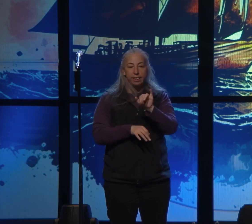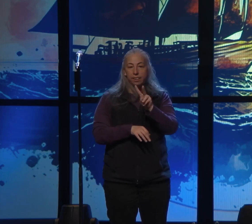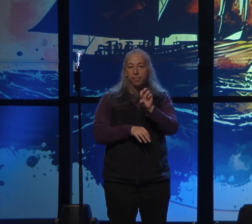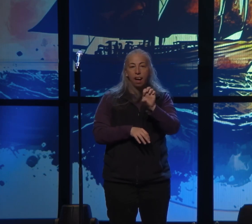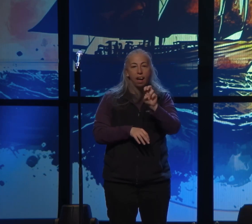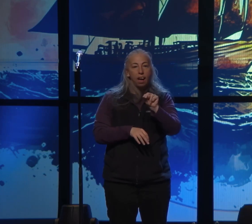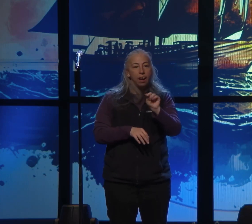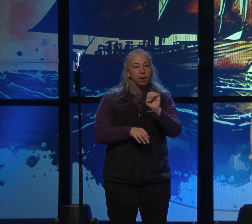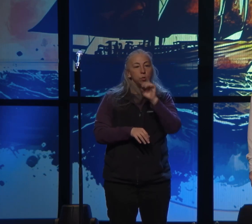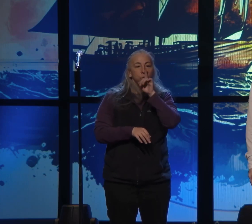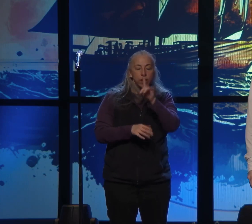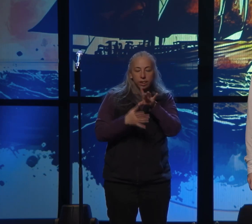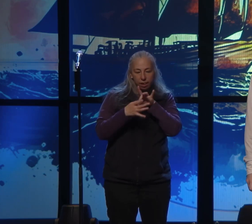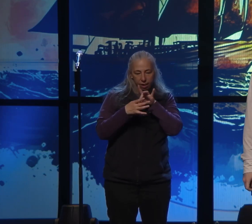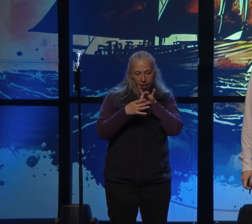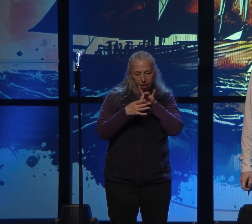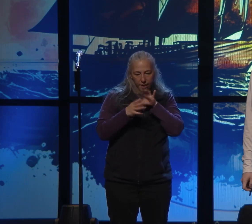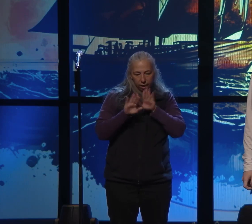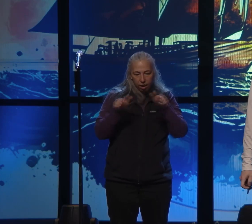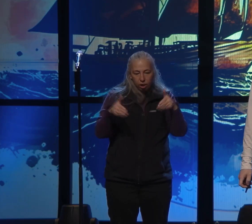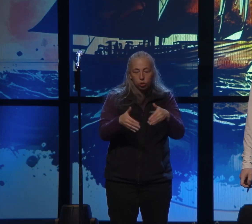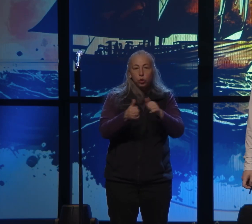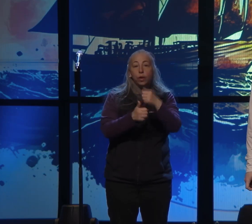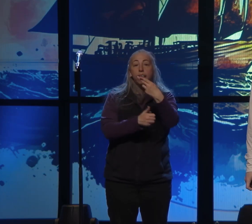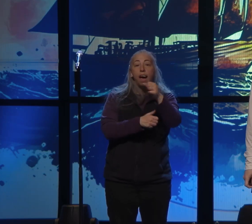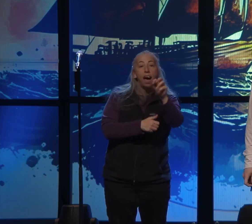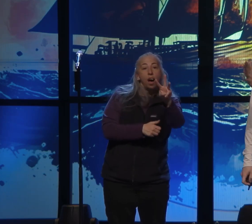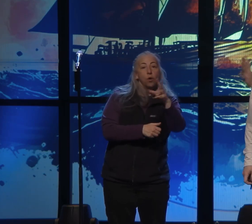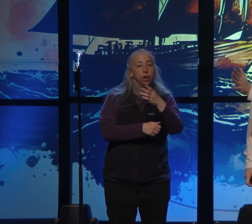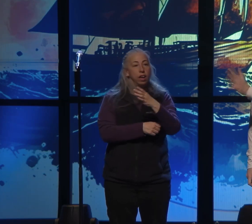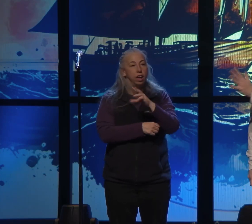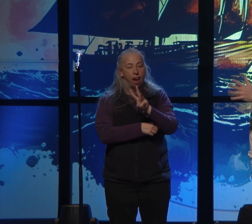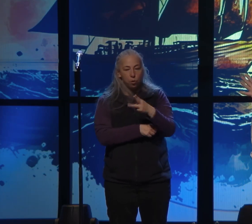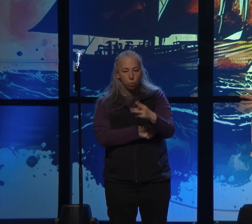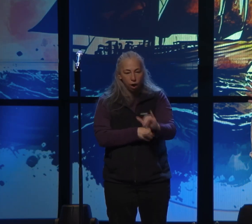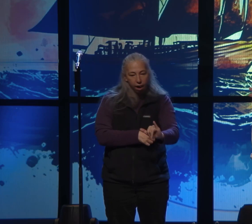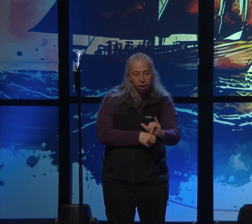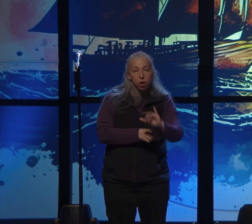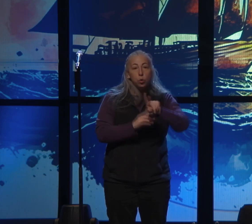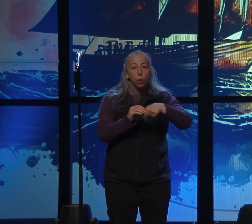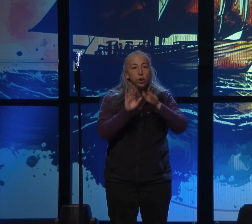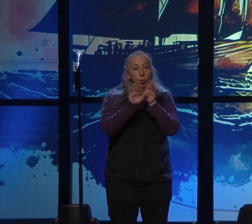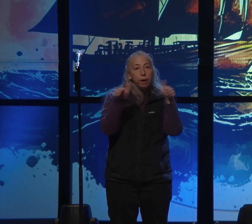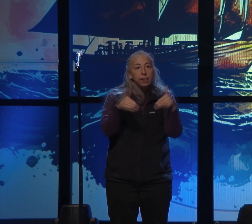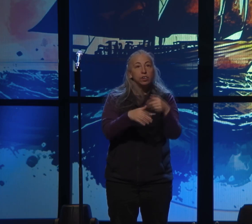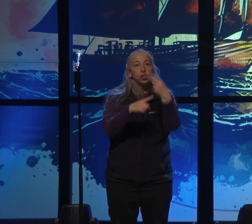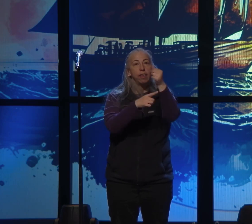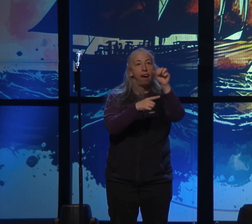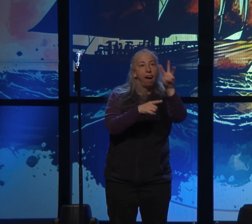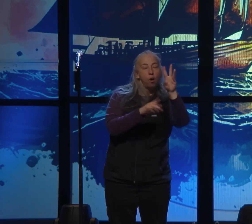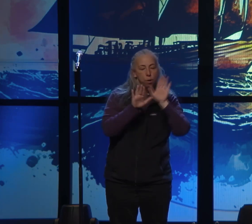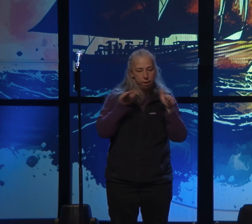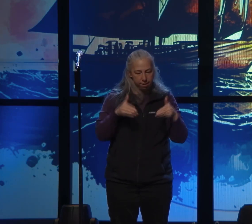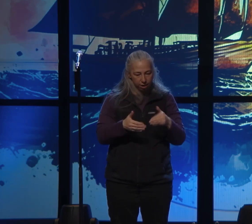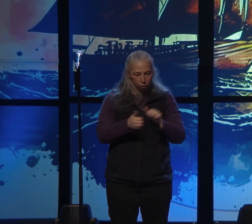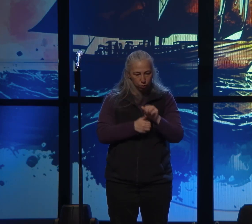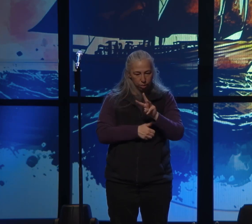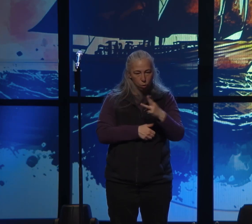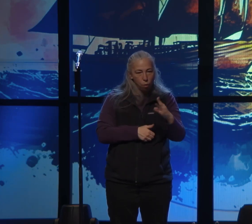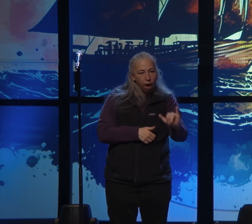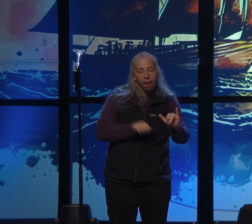if you get the why and the how right, the what and the when and the where tend to work itself out, okay?